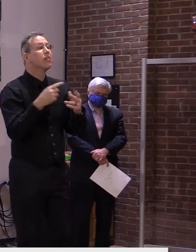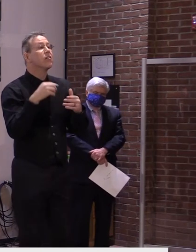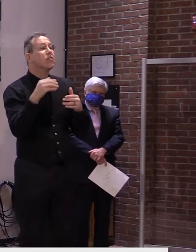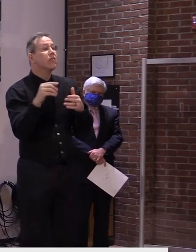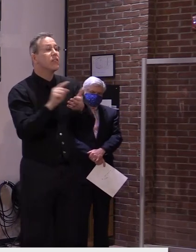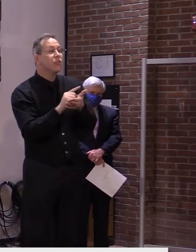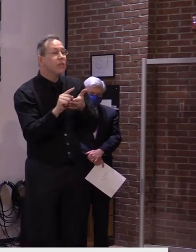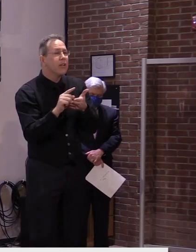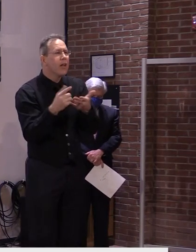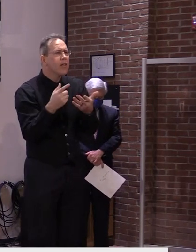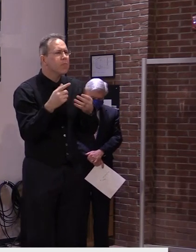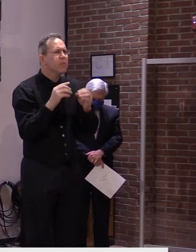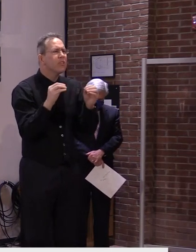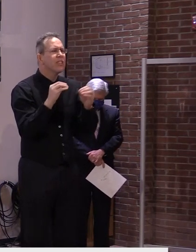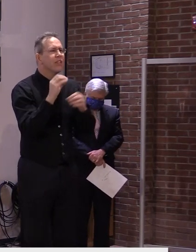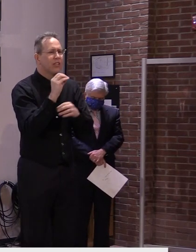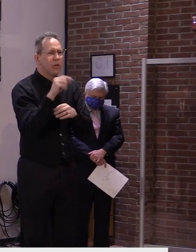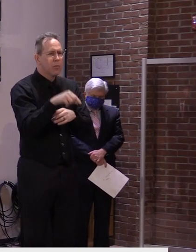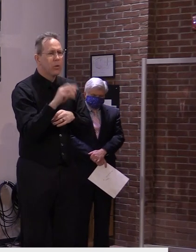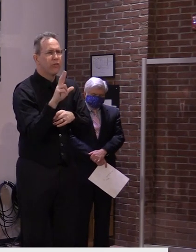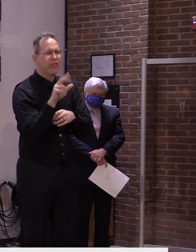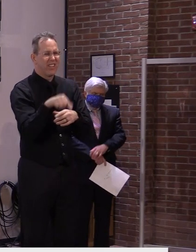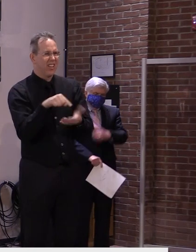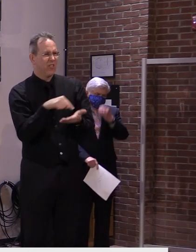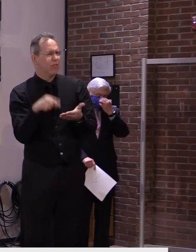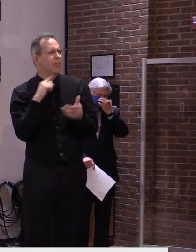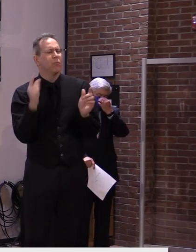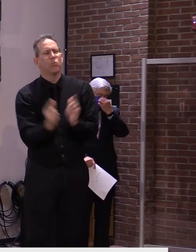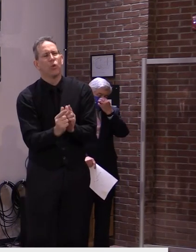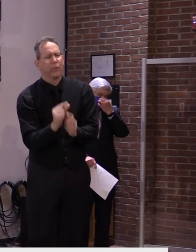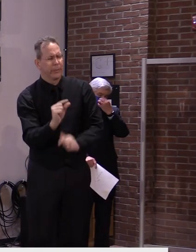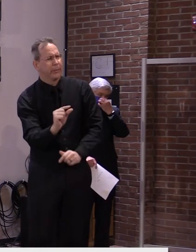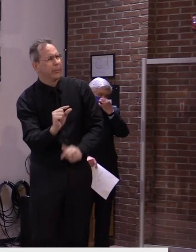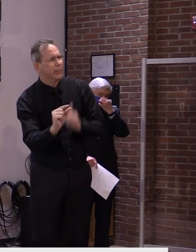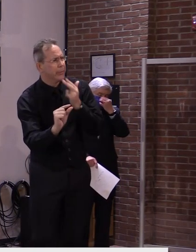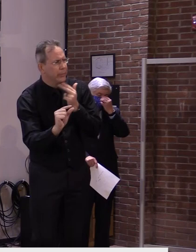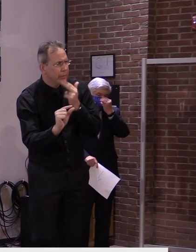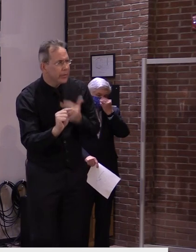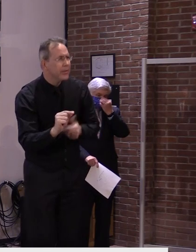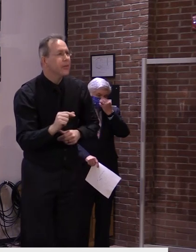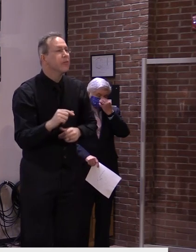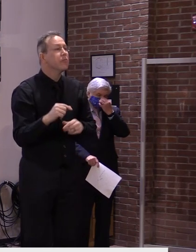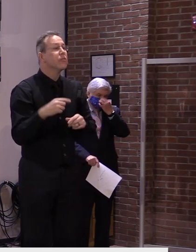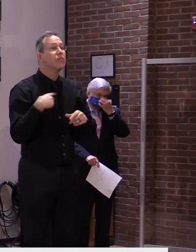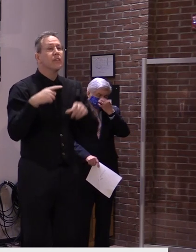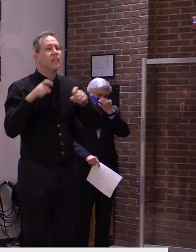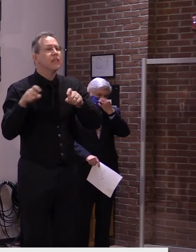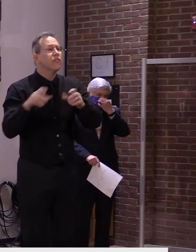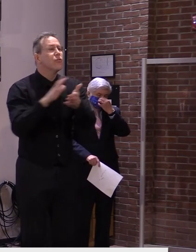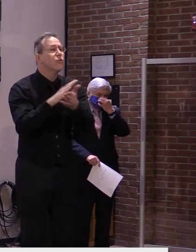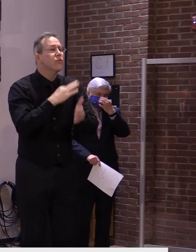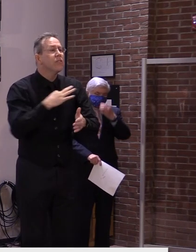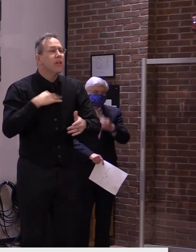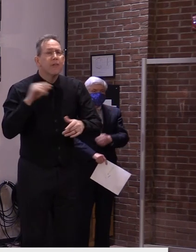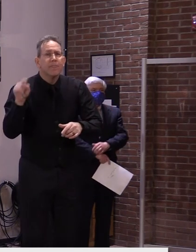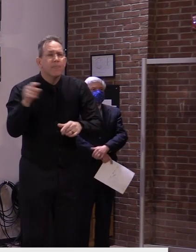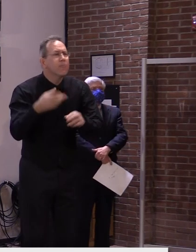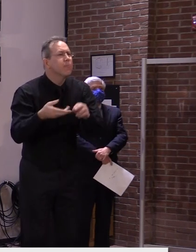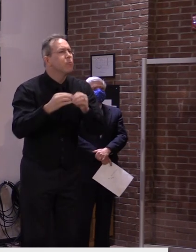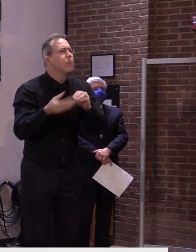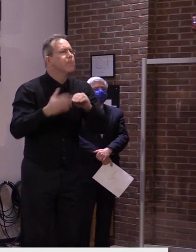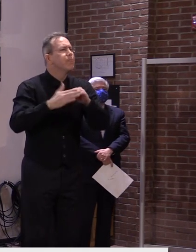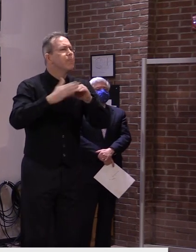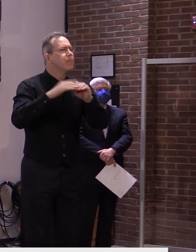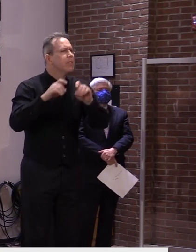0.35%. The positivity rate from the surveillance testing of school staff has increased over the last few weeks, but still remains significantly